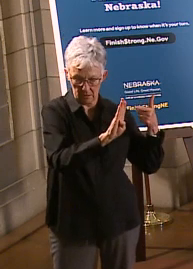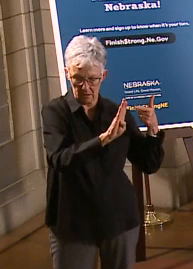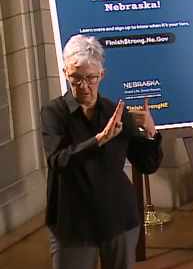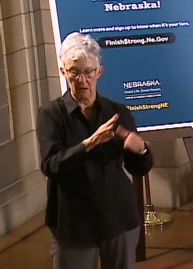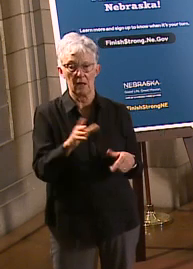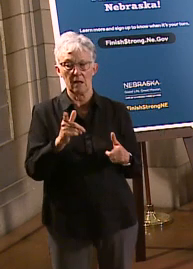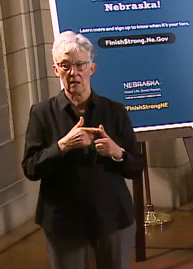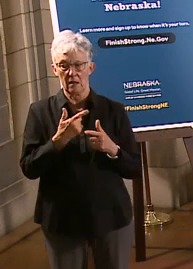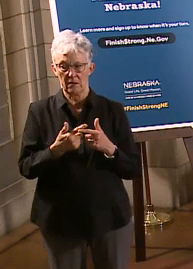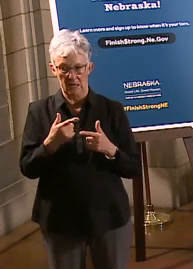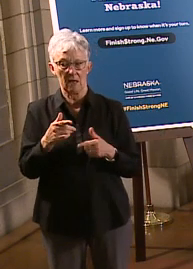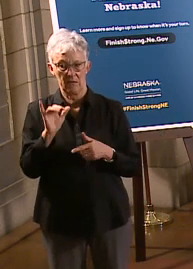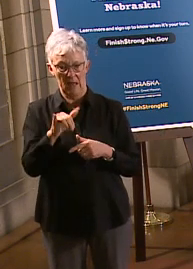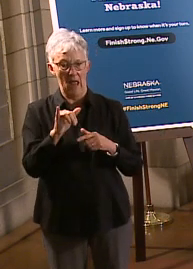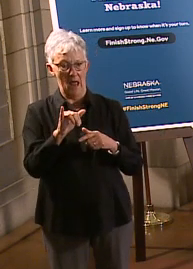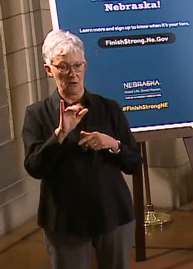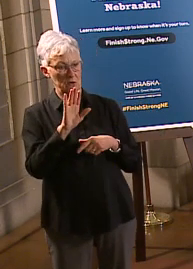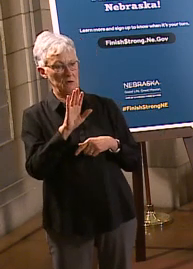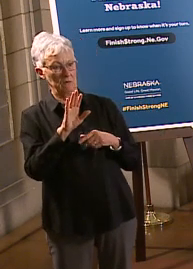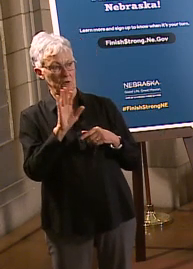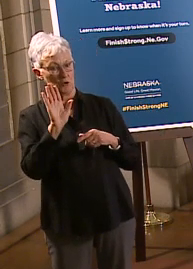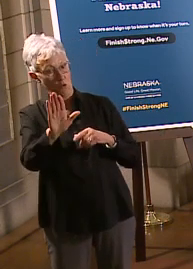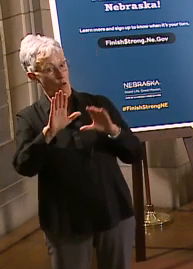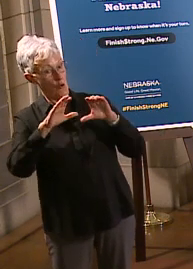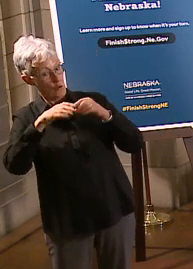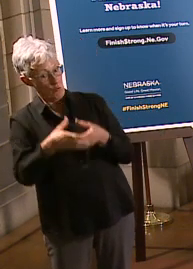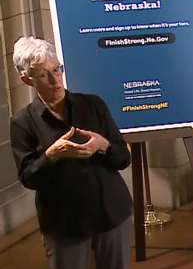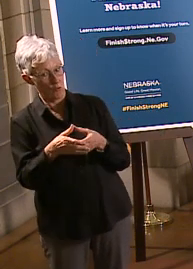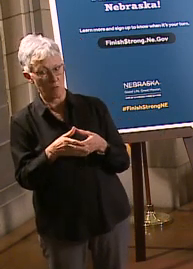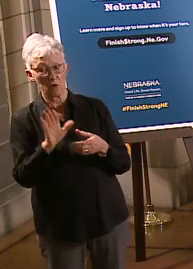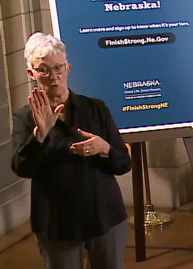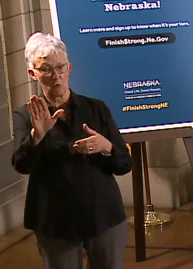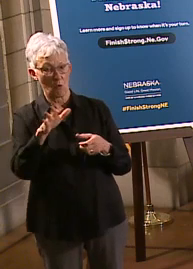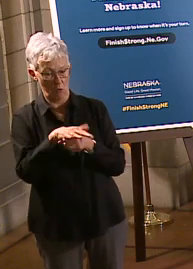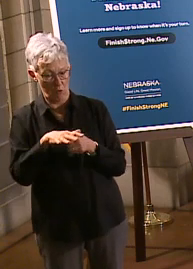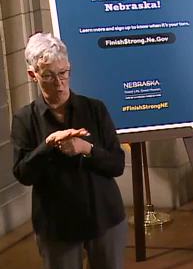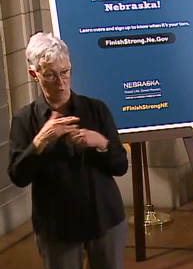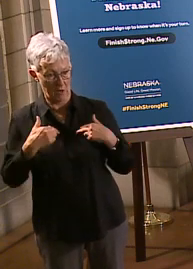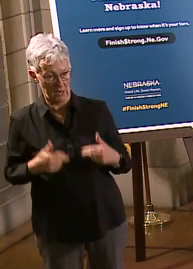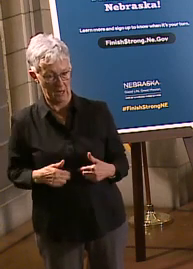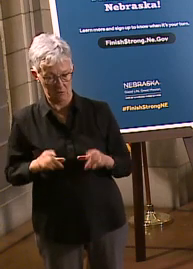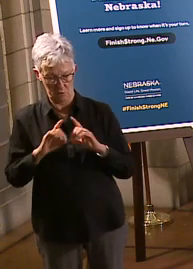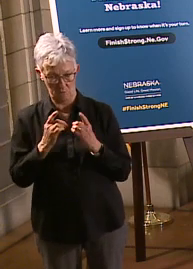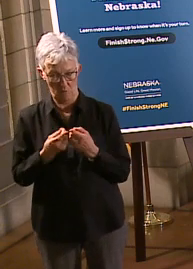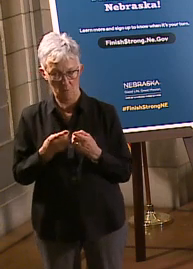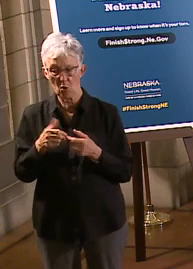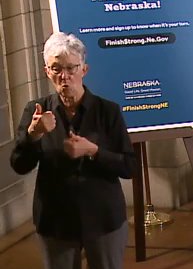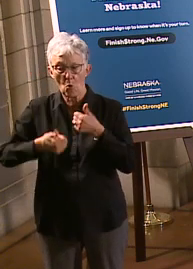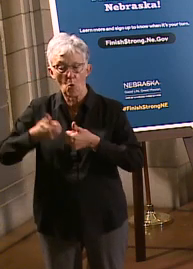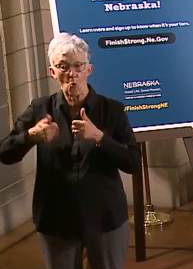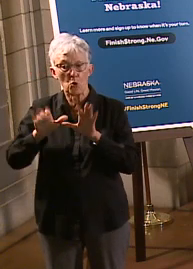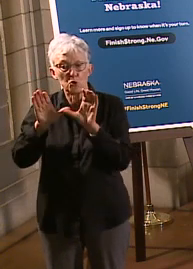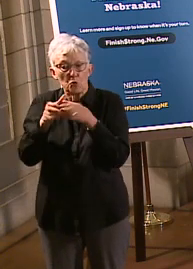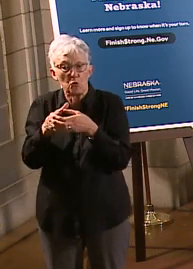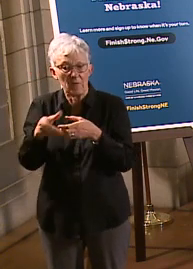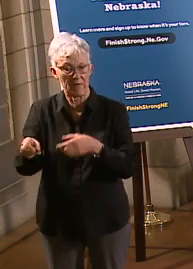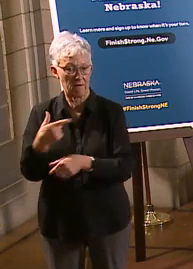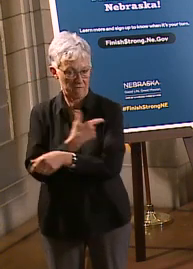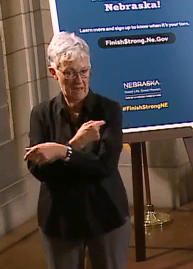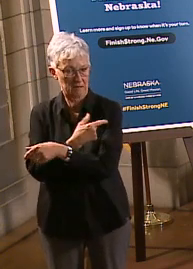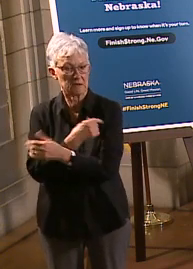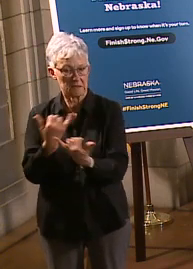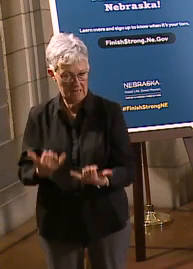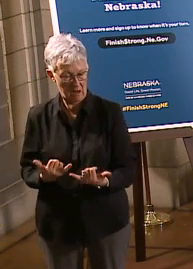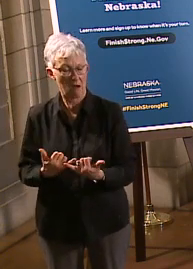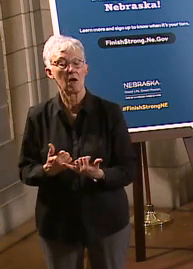department. So wherever your local public health department is in their execution within the phase that we're in, those are the